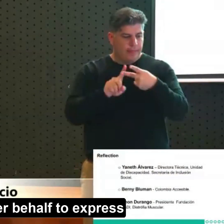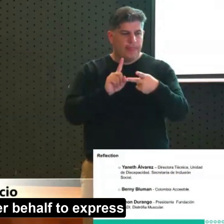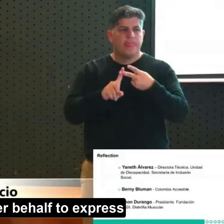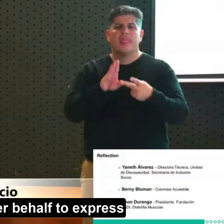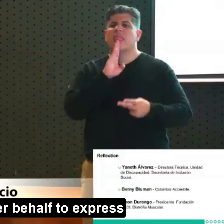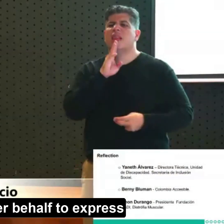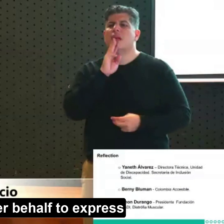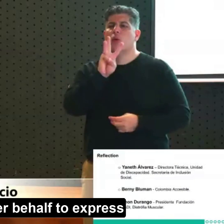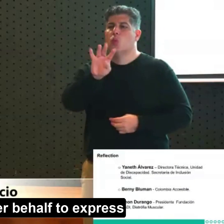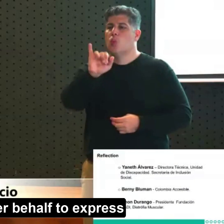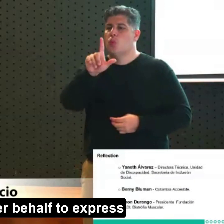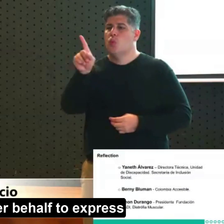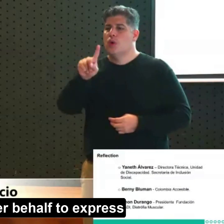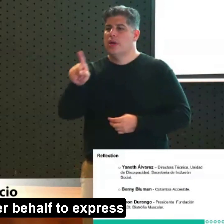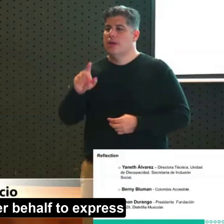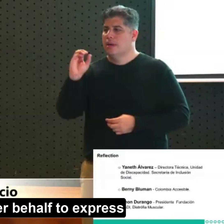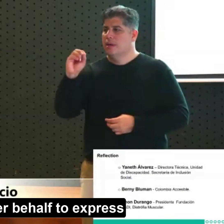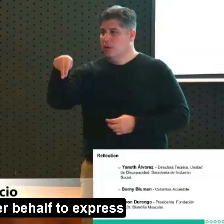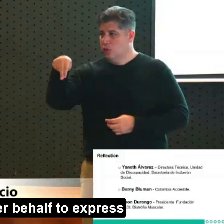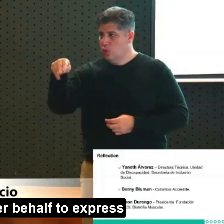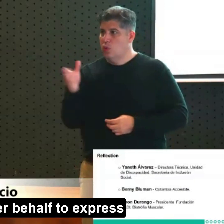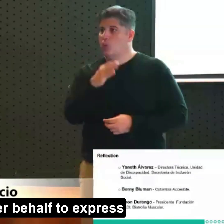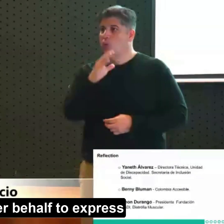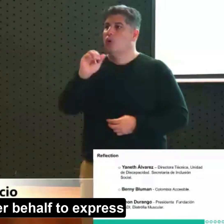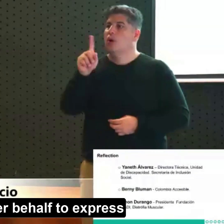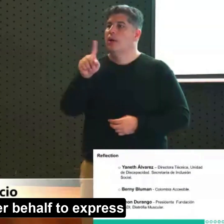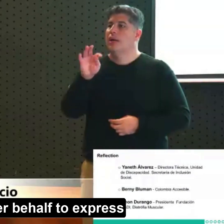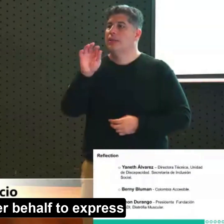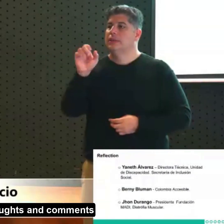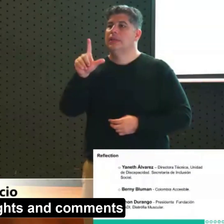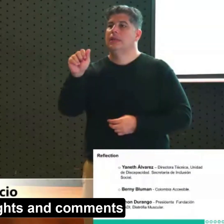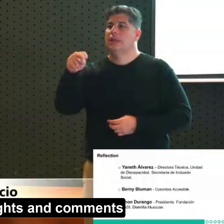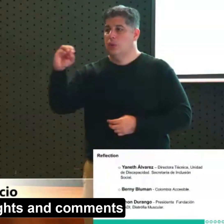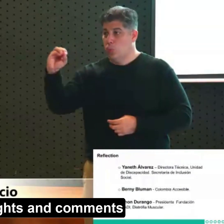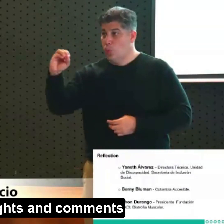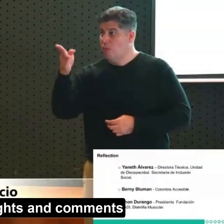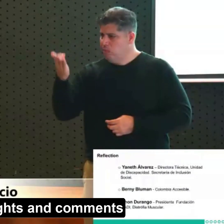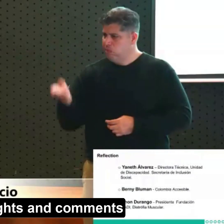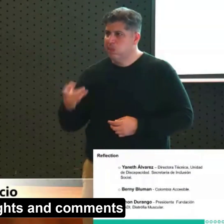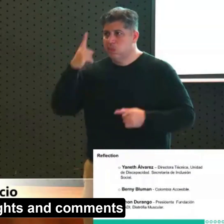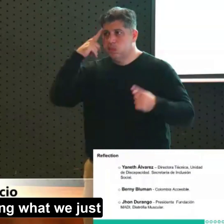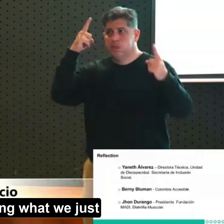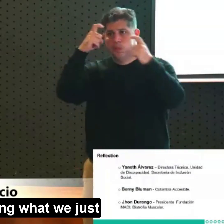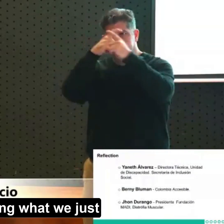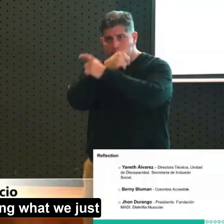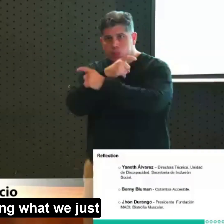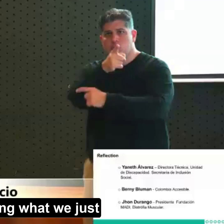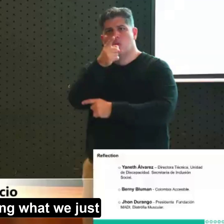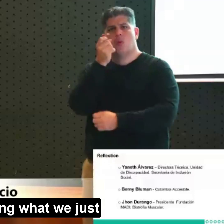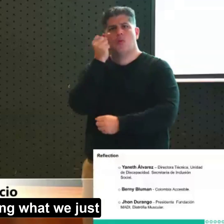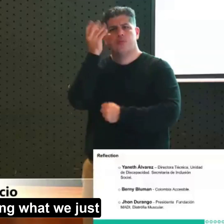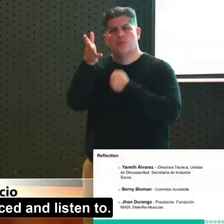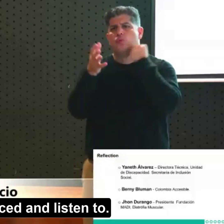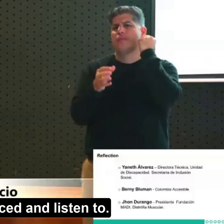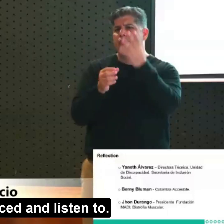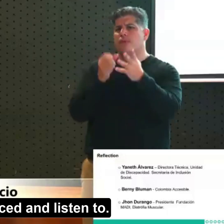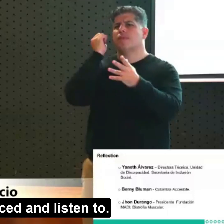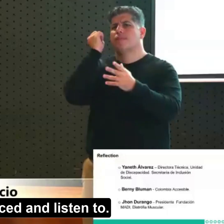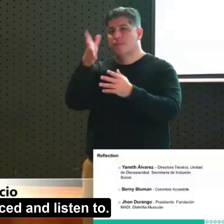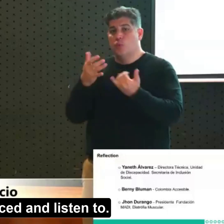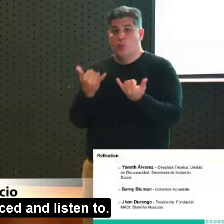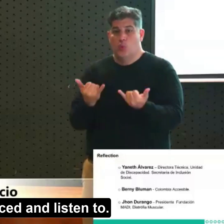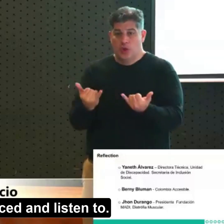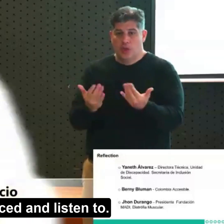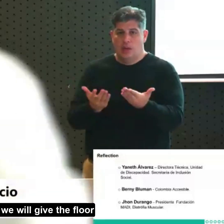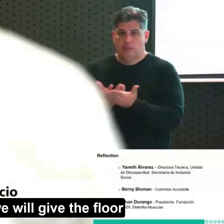Castellanos, on her behalf, to express a few thoughts and comments regarding what we just